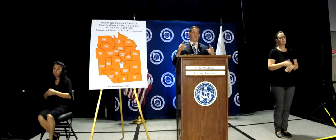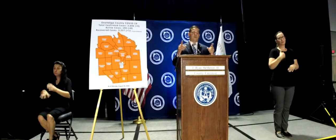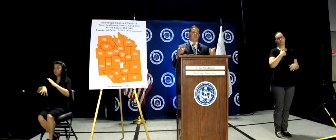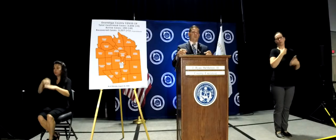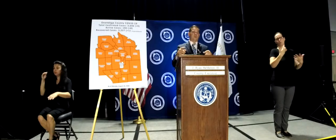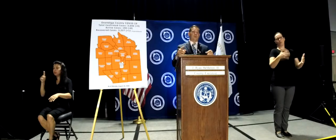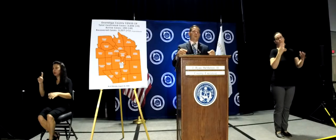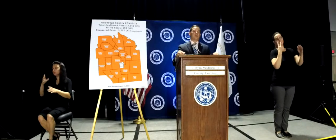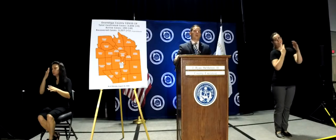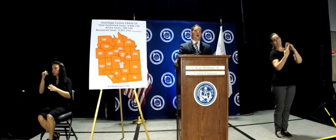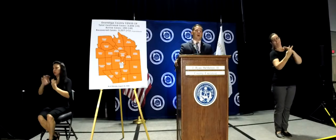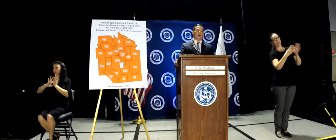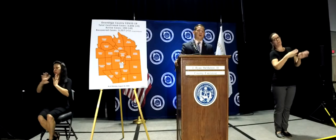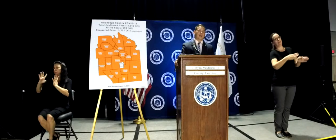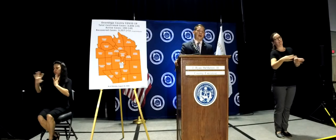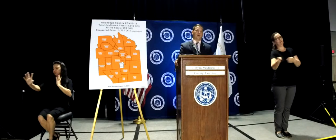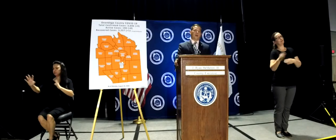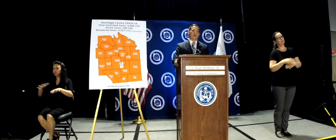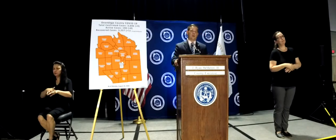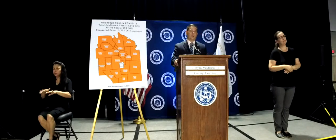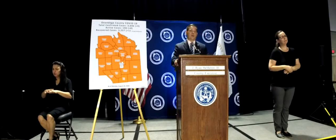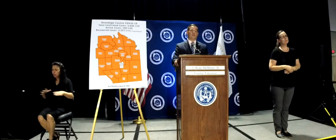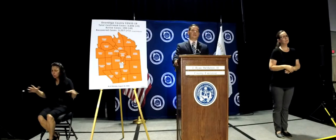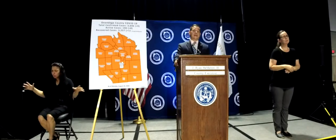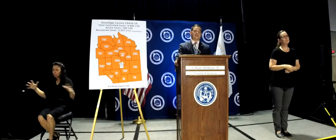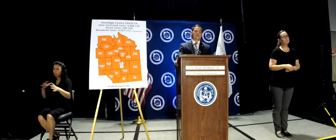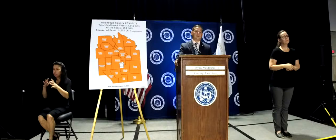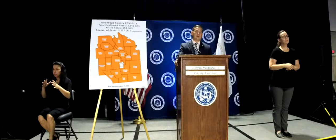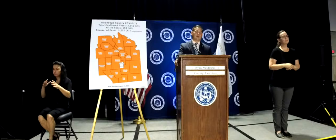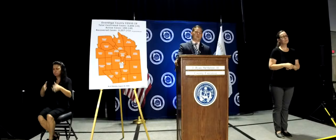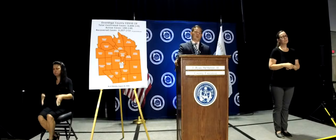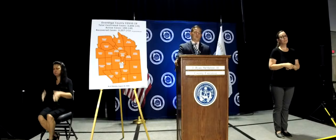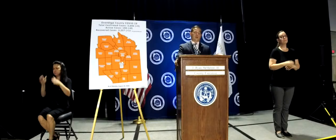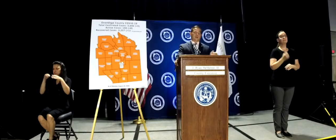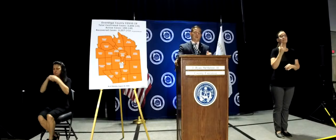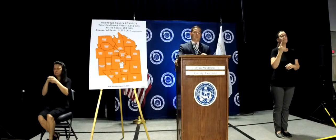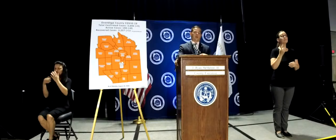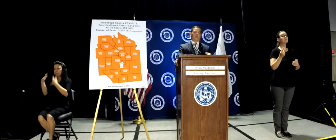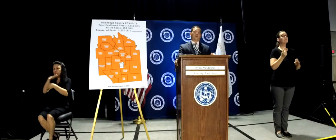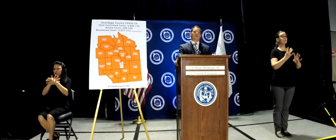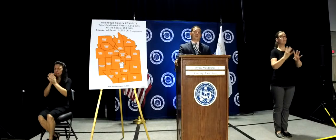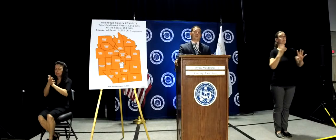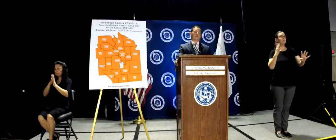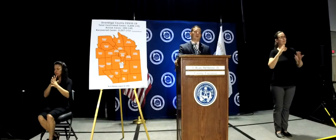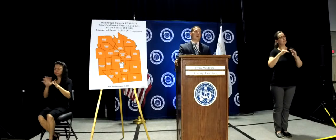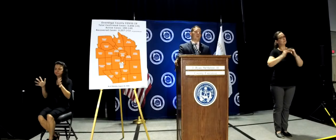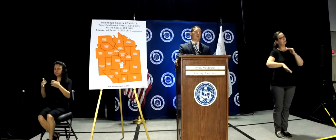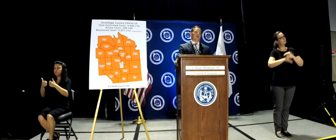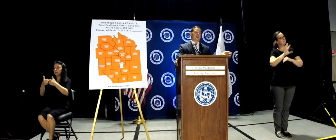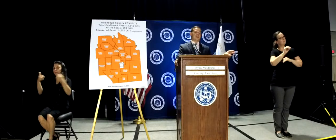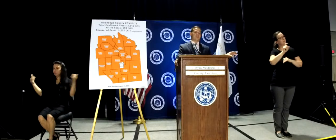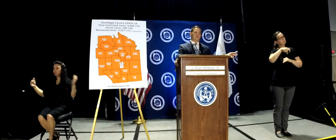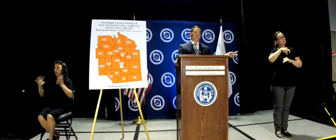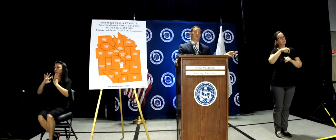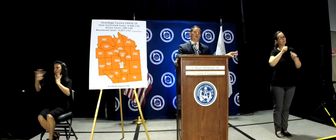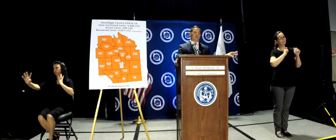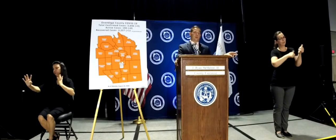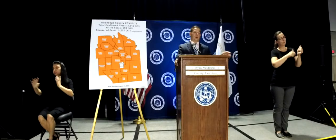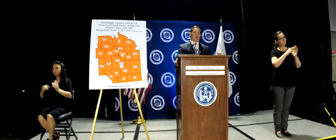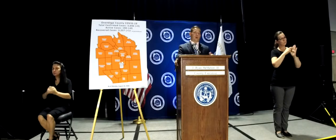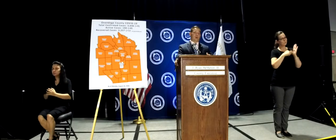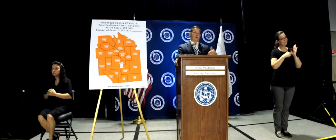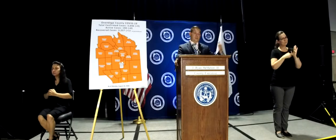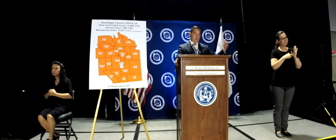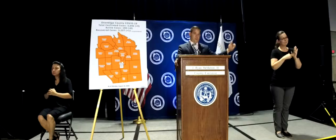with more than 50 people congregating, waiting for a test. So if you got to the point where there was 50, we would then ask people to wait in